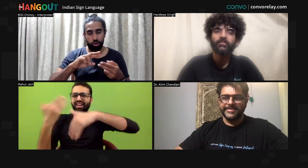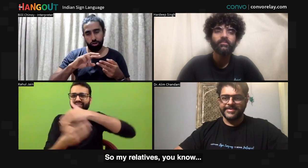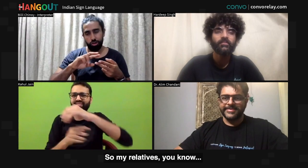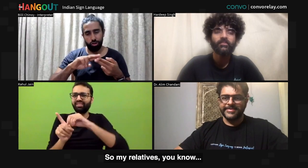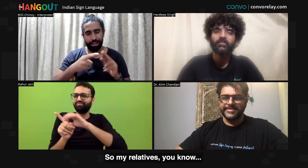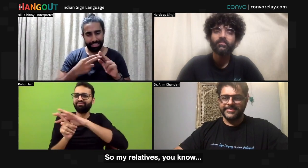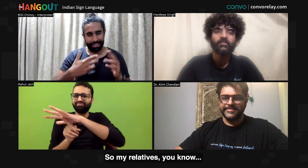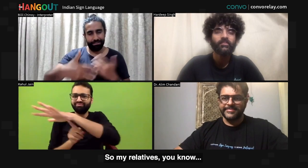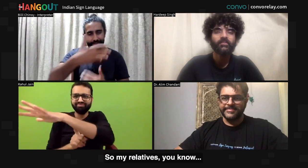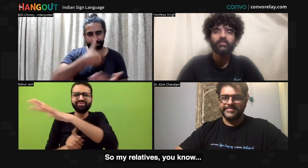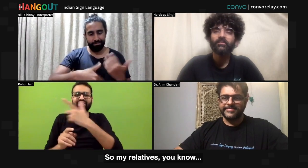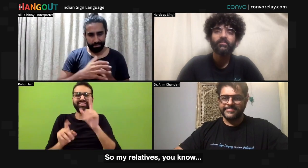So my relatives, know,